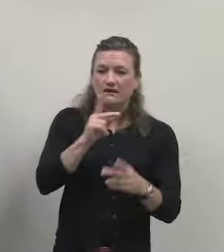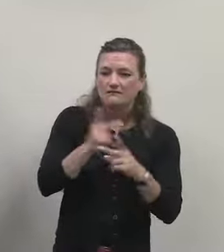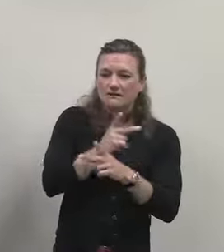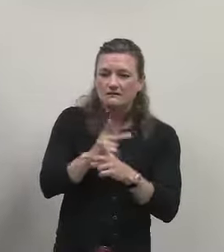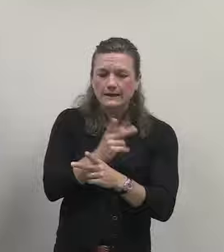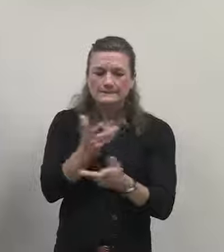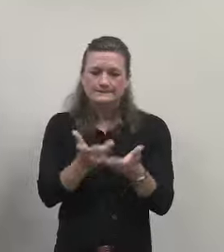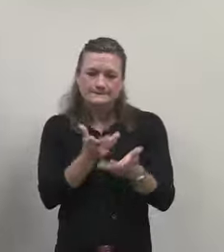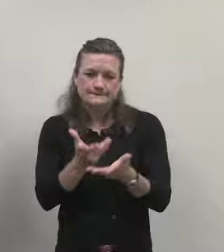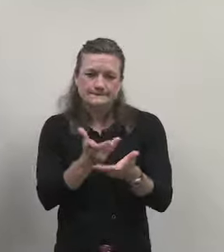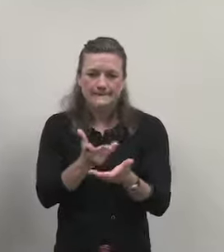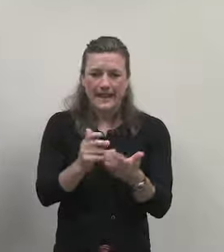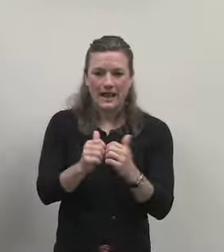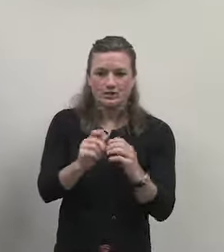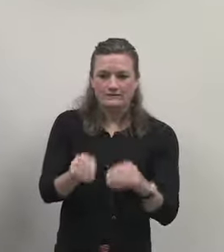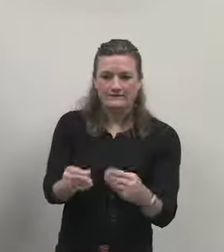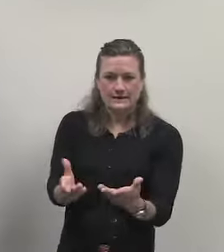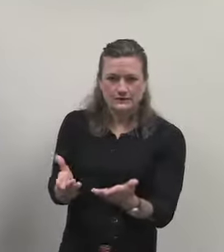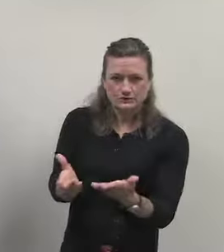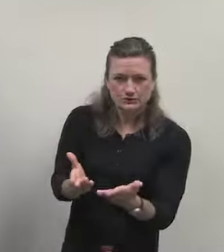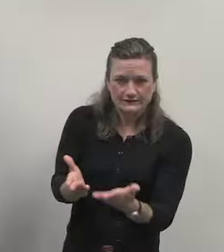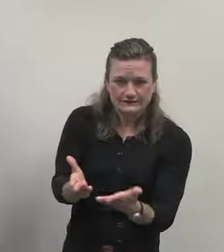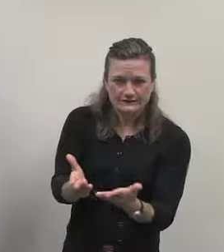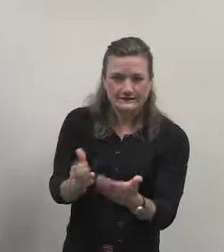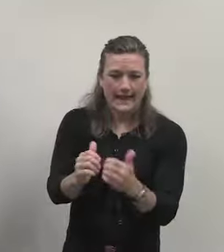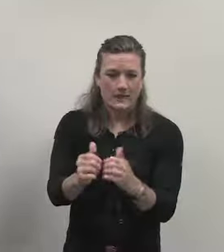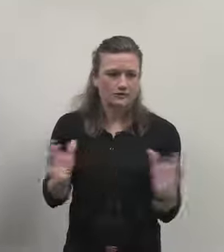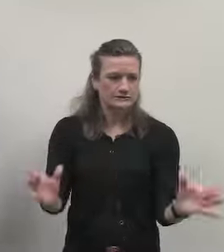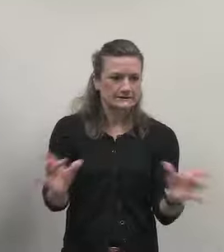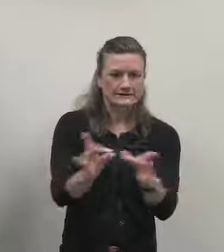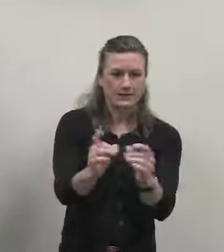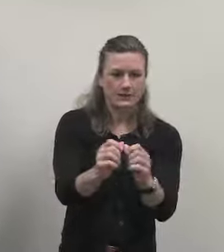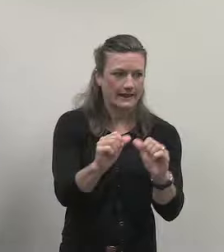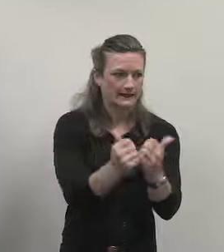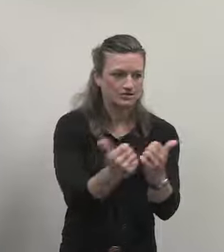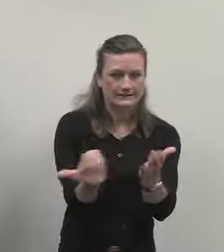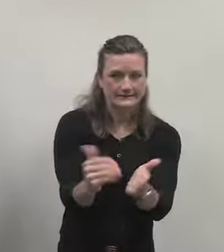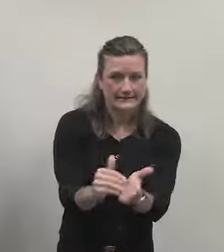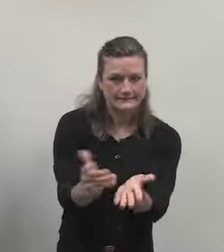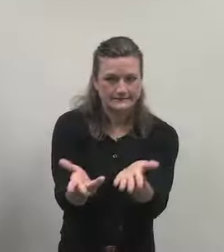ways of making sure that they reconnect with that family.